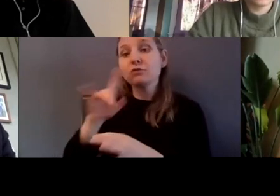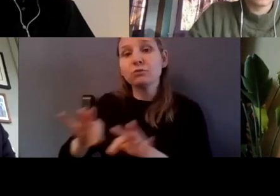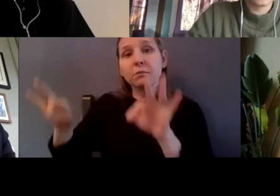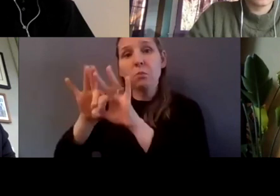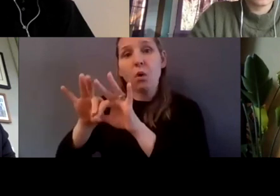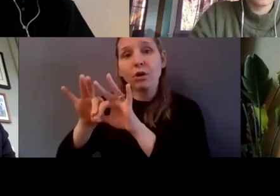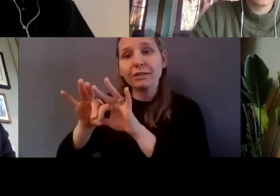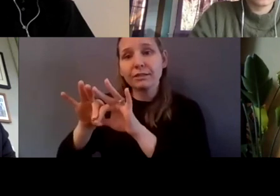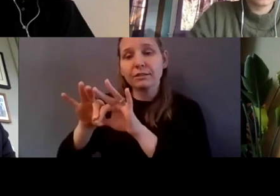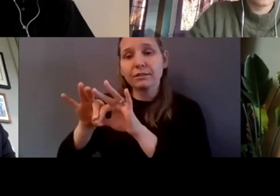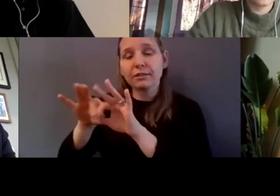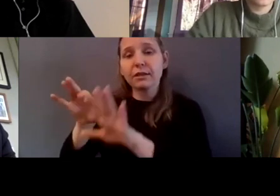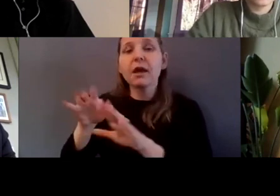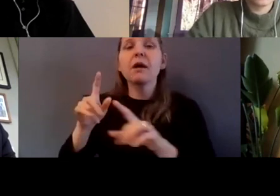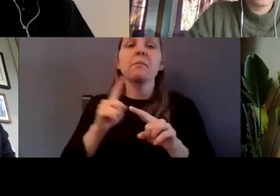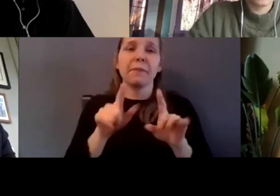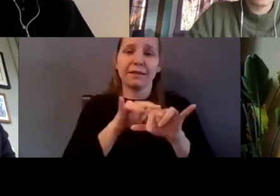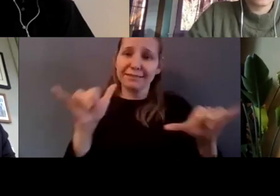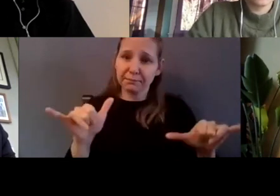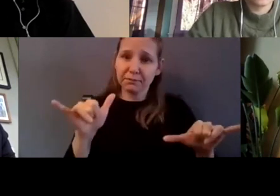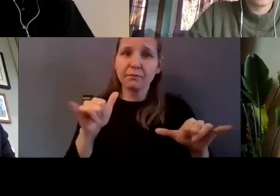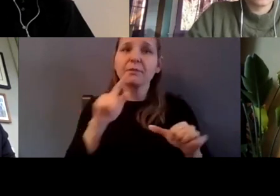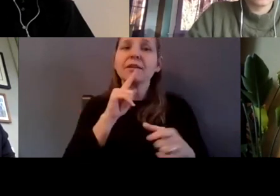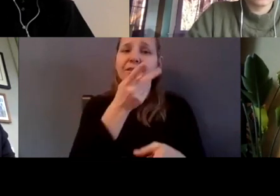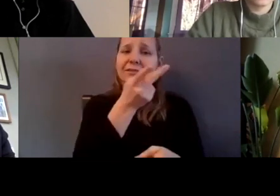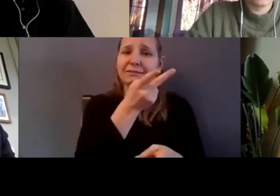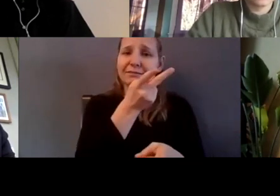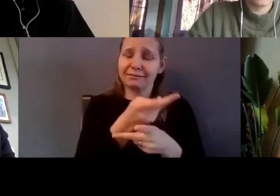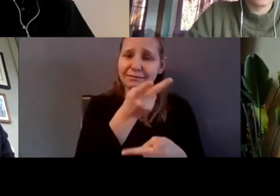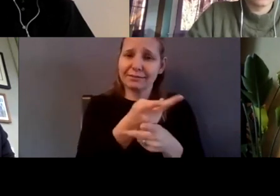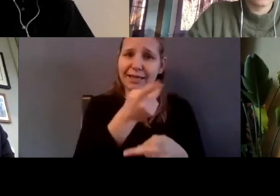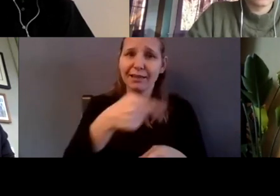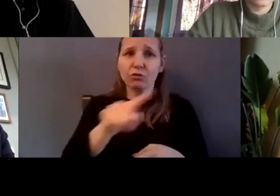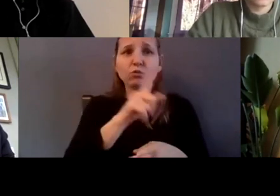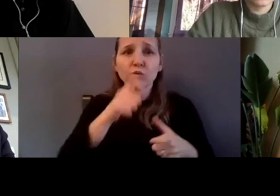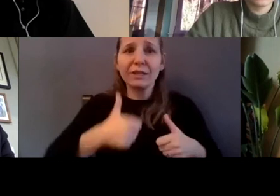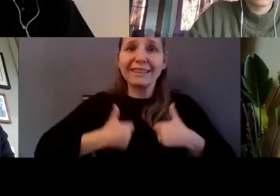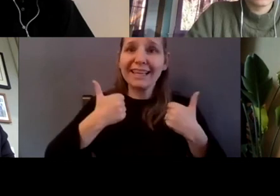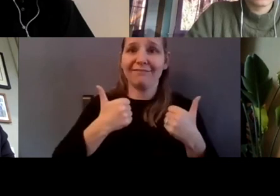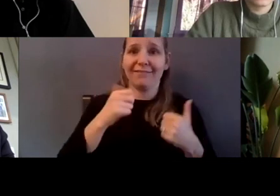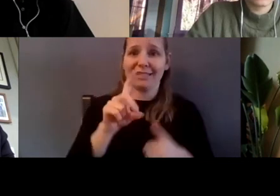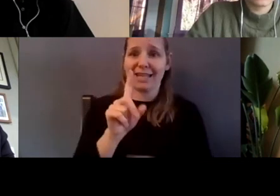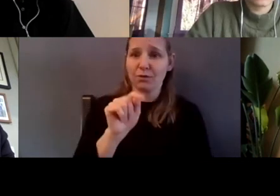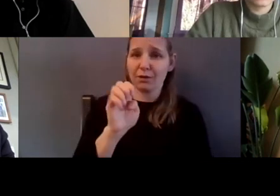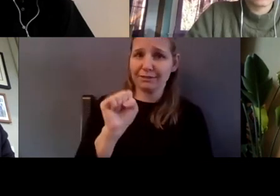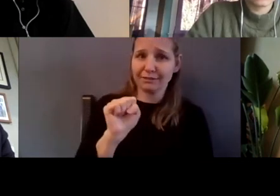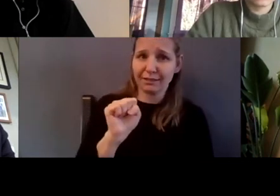lively downtown, but also in taking care of those in the downtown east side, as was